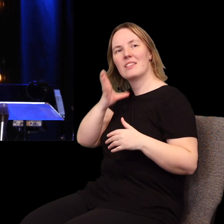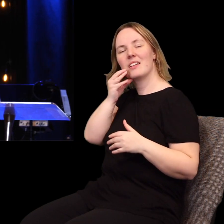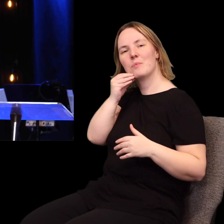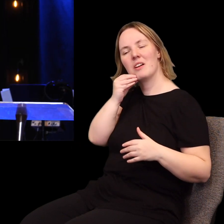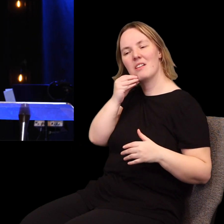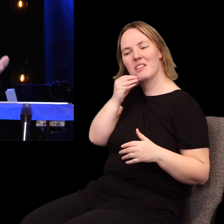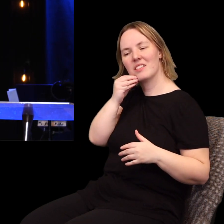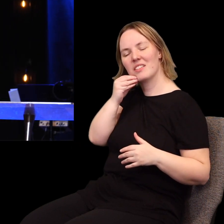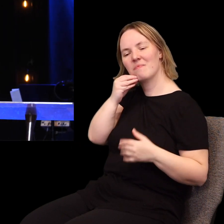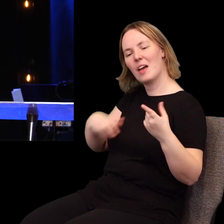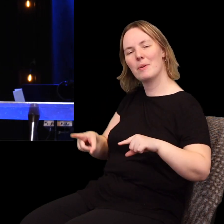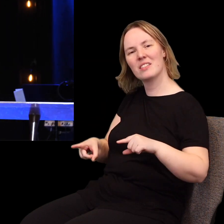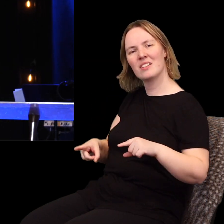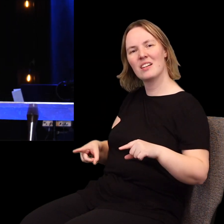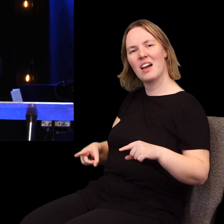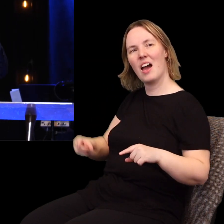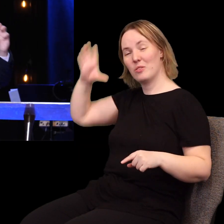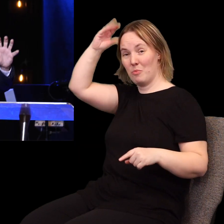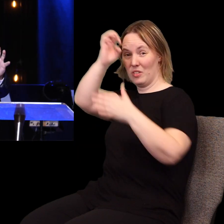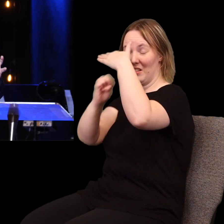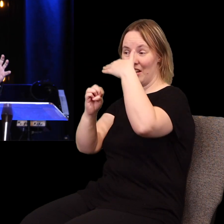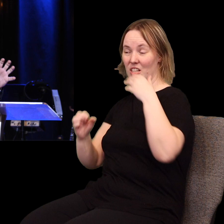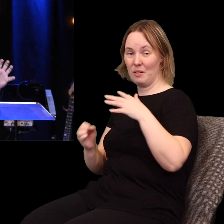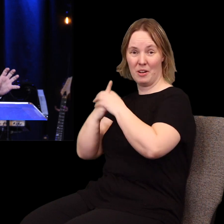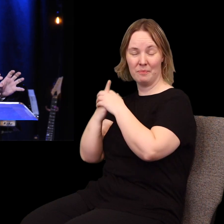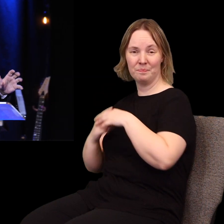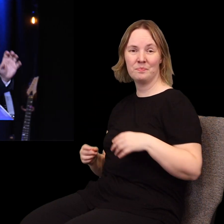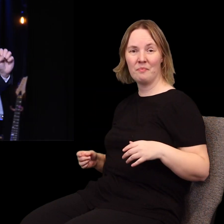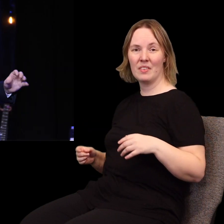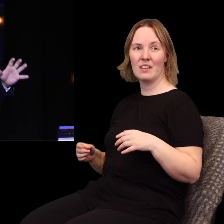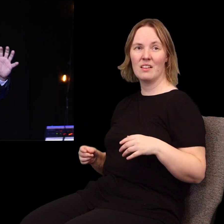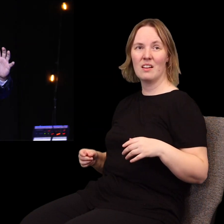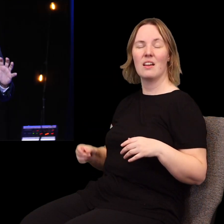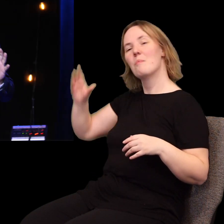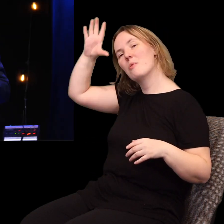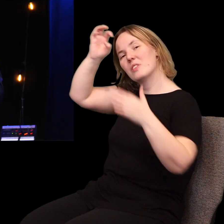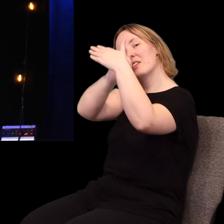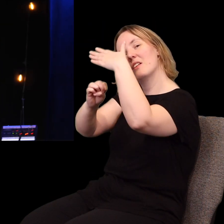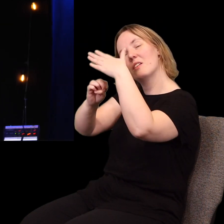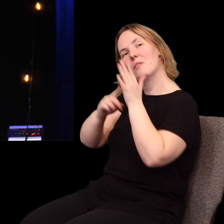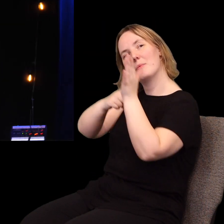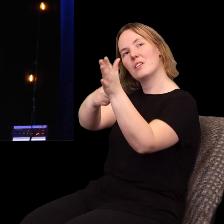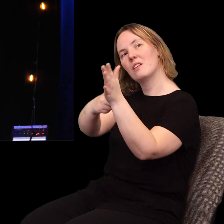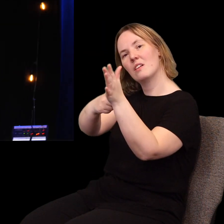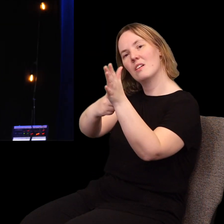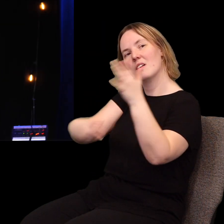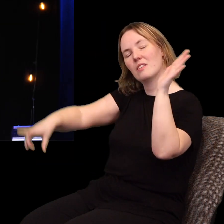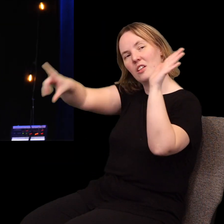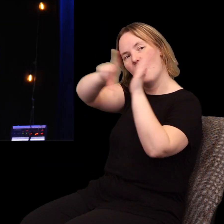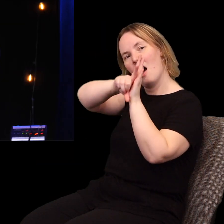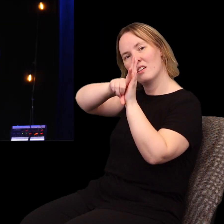that experience takes place called the Mount of Transfiguration, but it's Moses and Elijah who appear. Moses and Elijah actually represent the